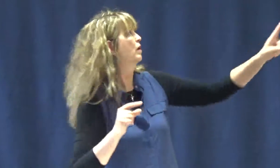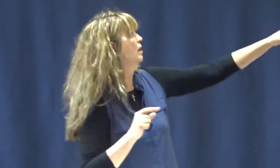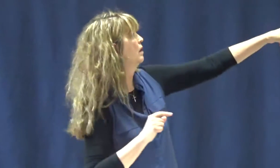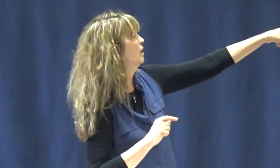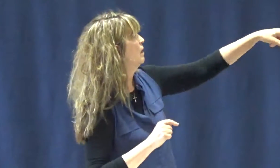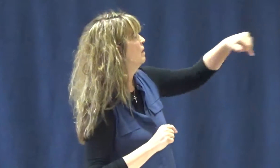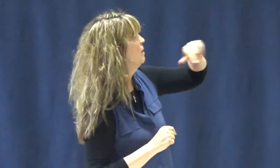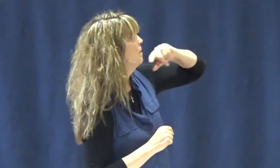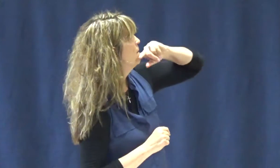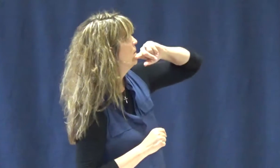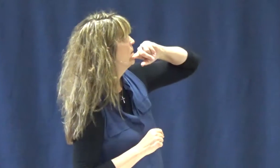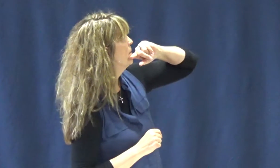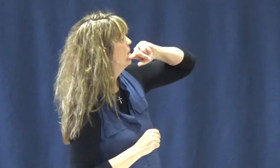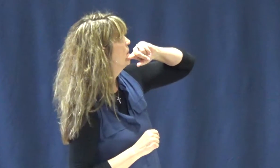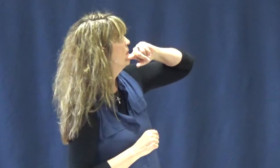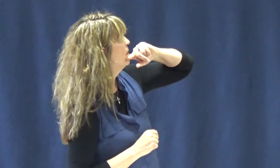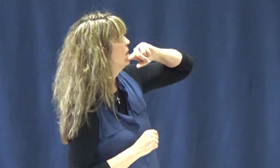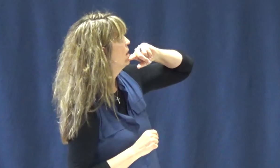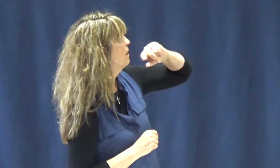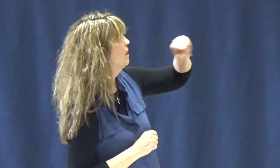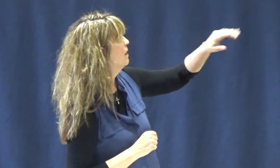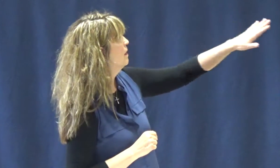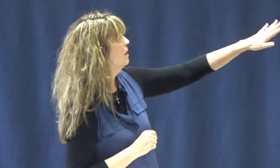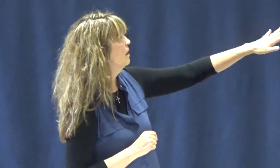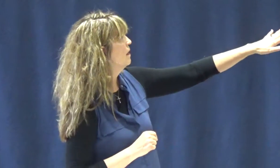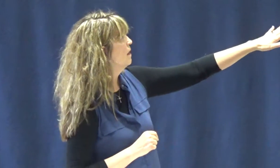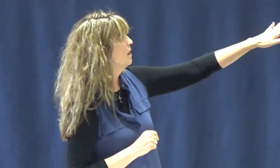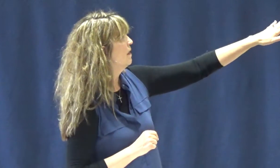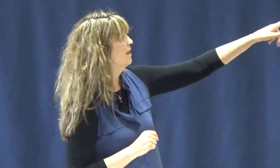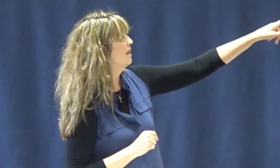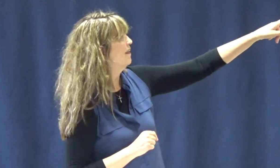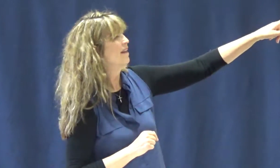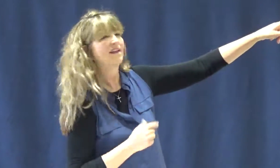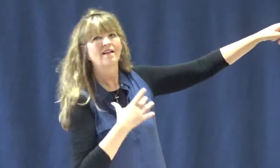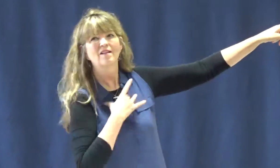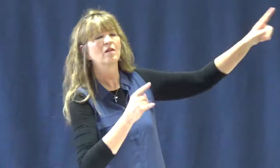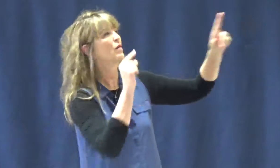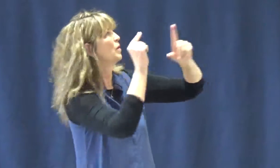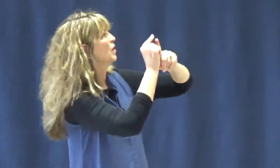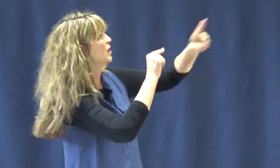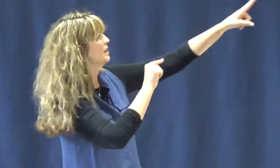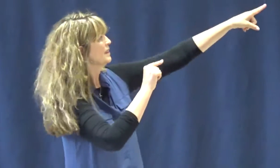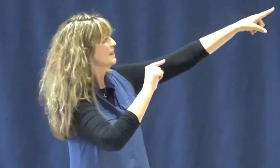In other translations, the word used is distressed.